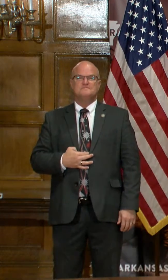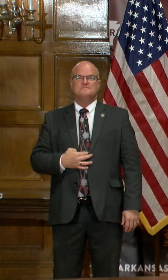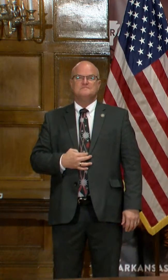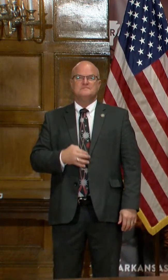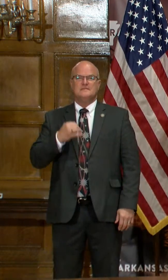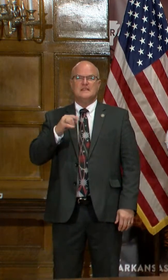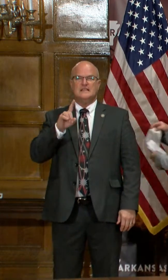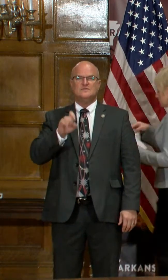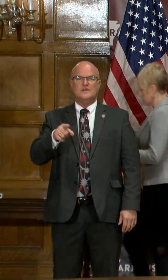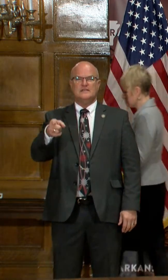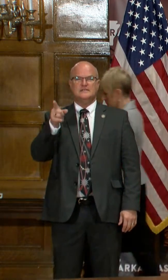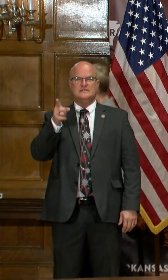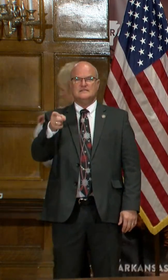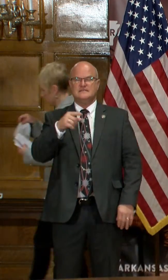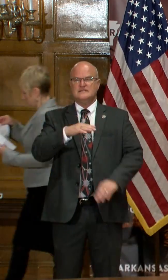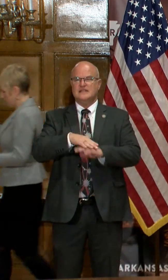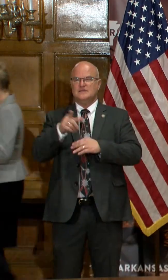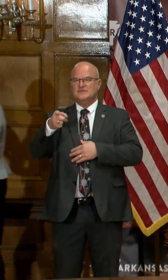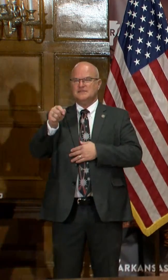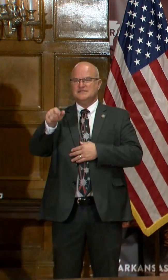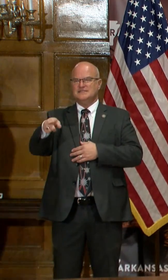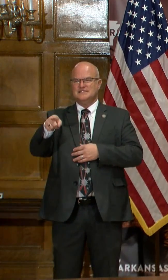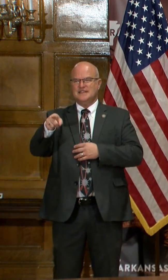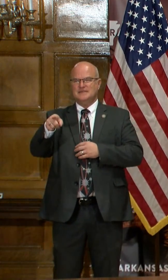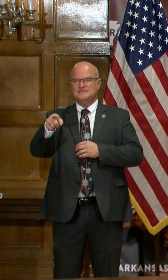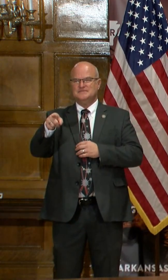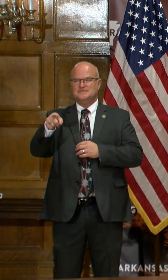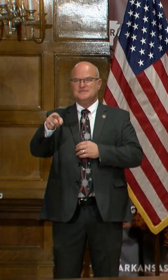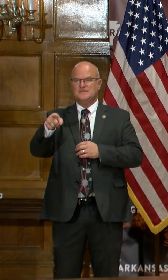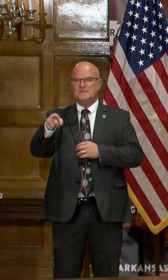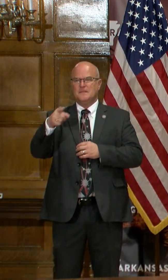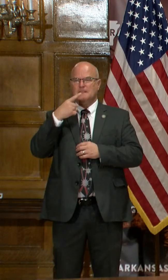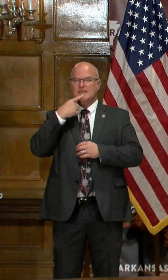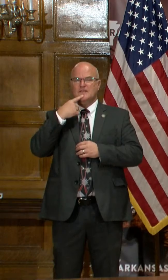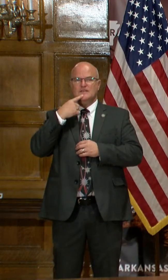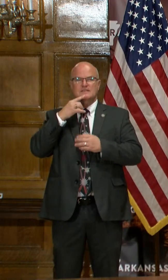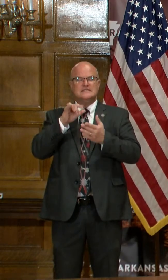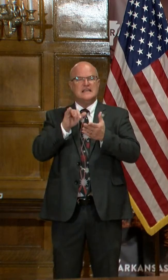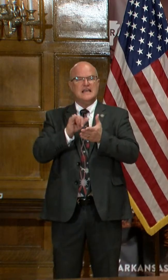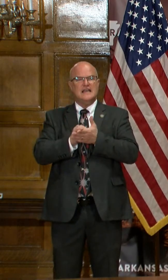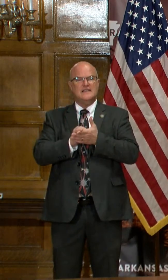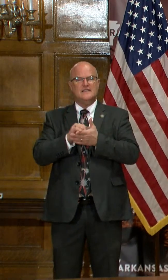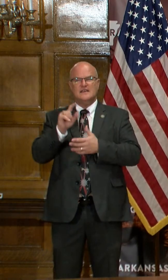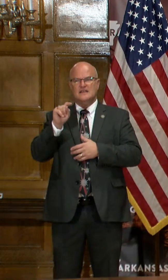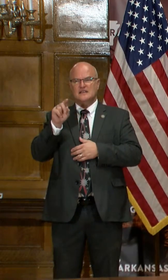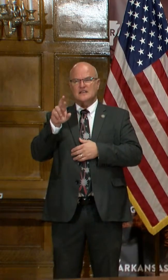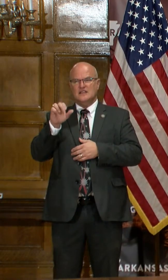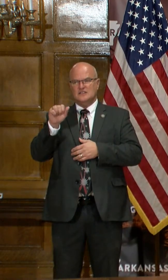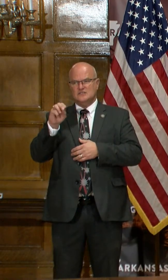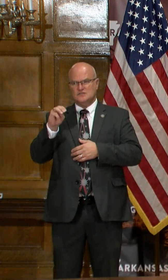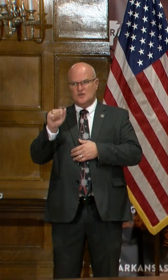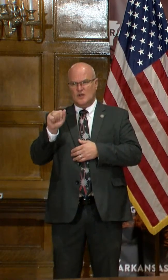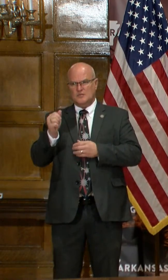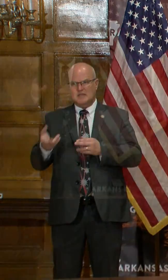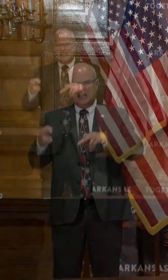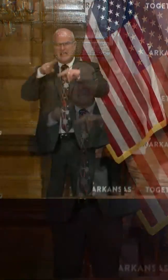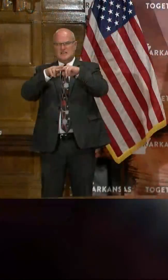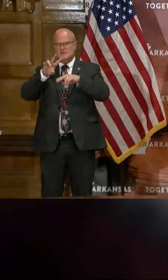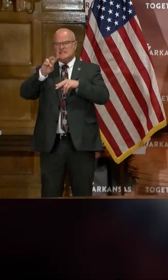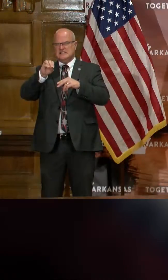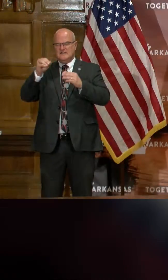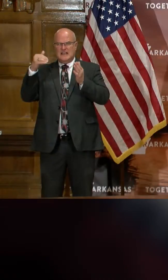The last question will come back to the table. All right. You said the trauma deal is going to be an extra $70,000 per